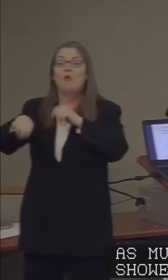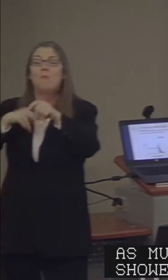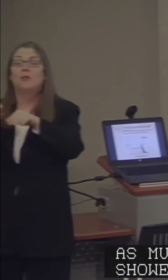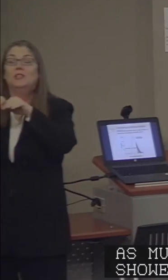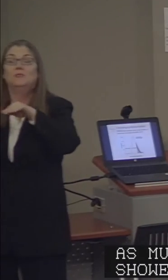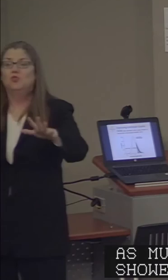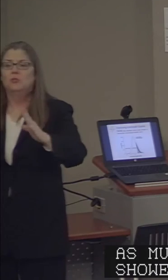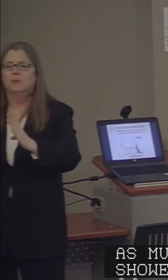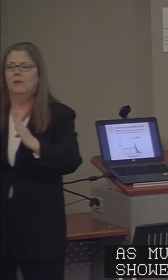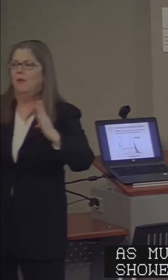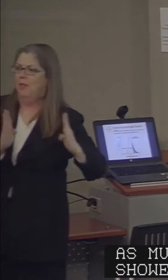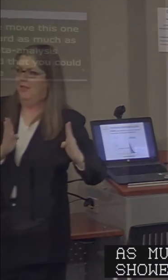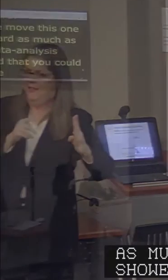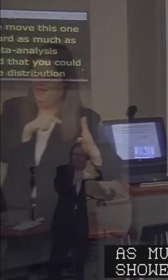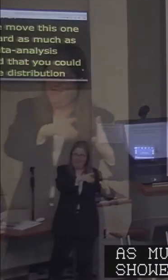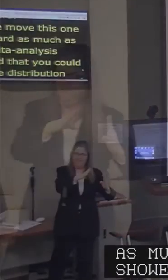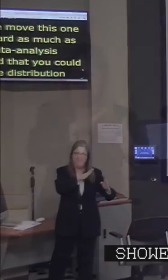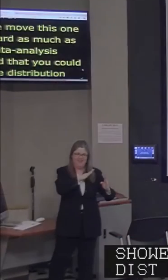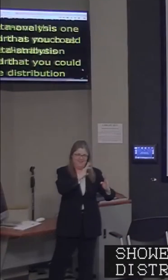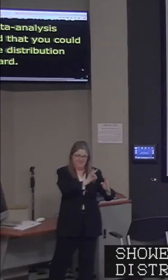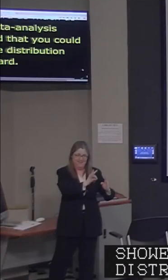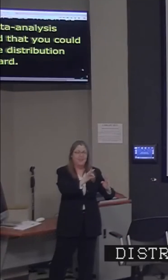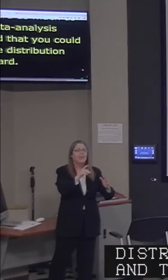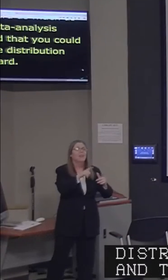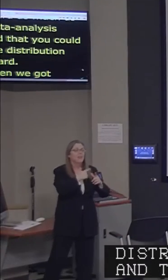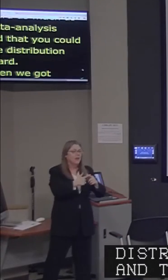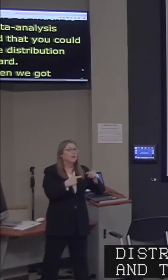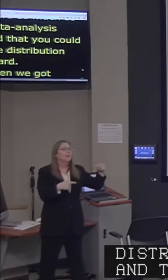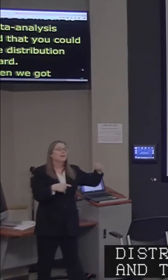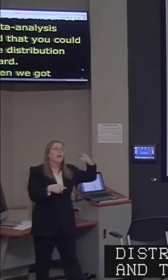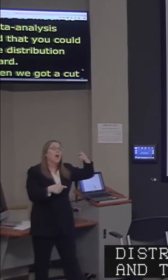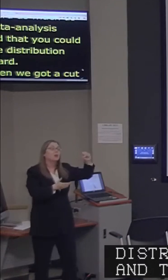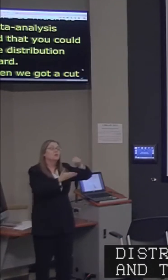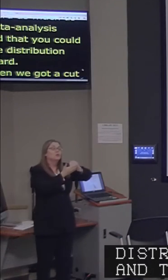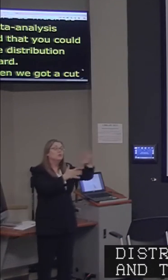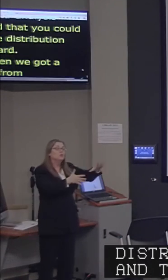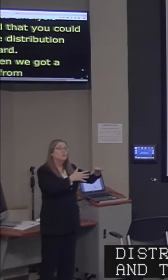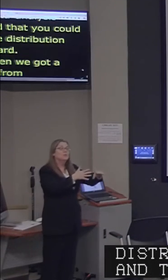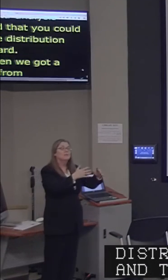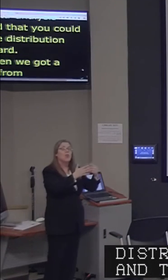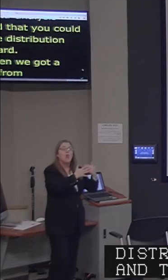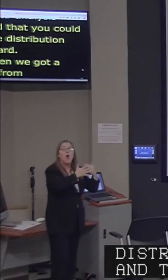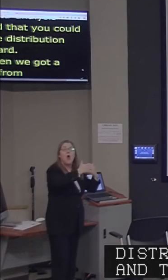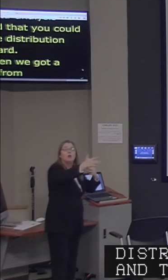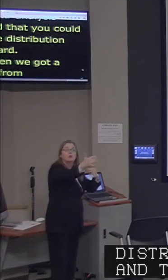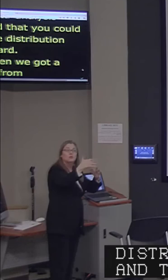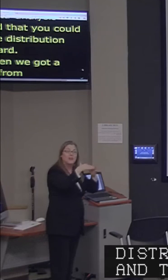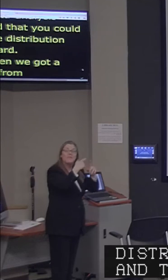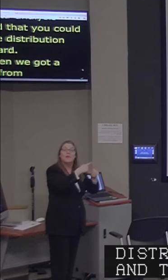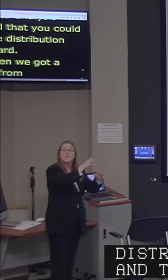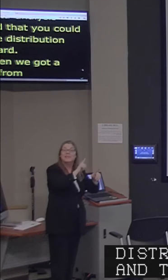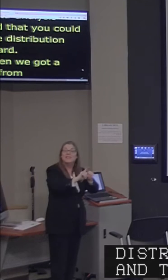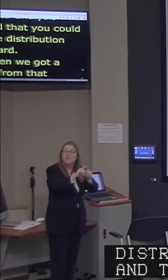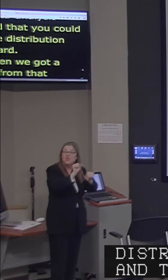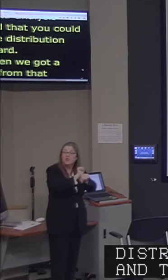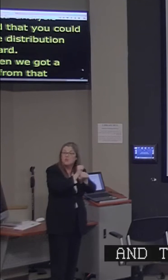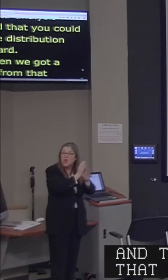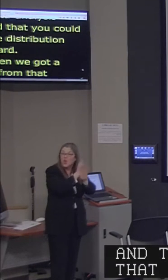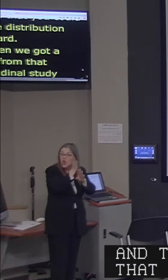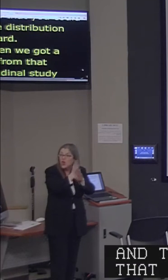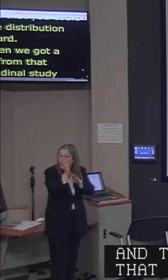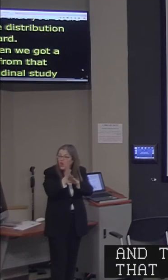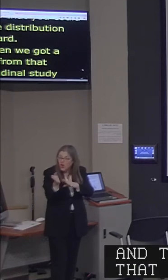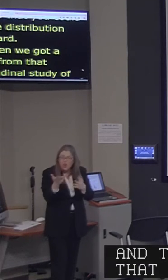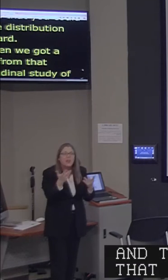cutoff from that longitudinal study of high school students who later selected careers of what the average